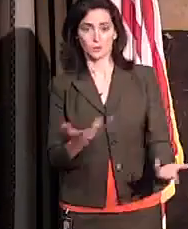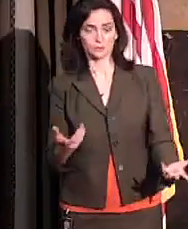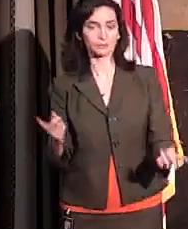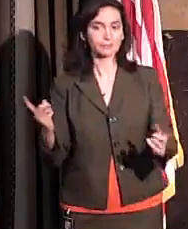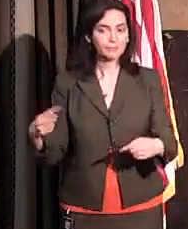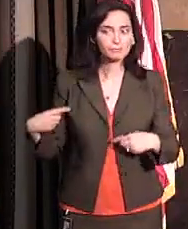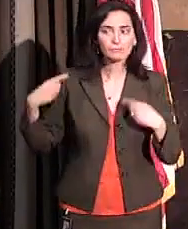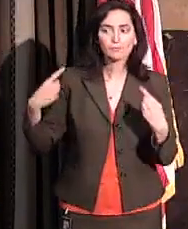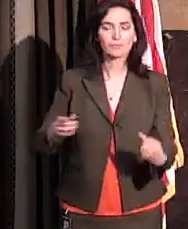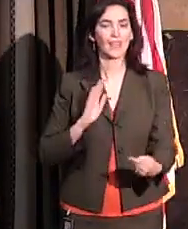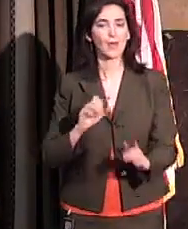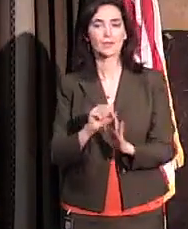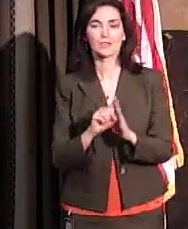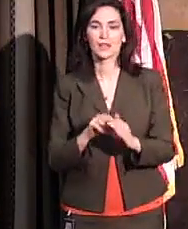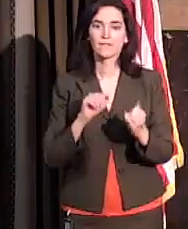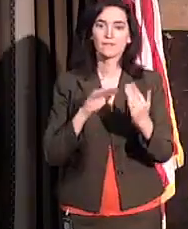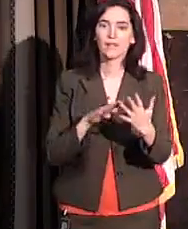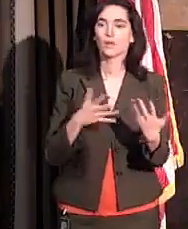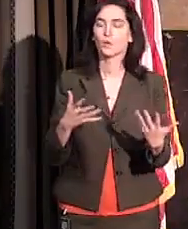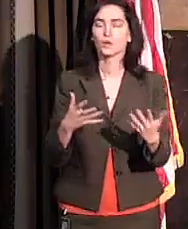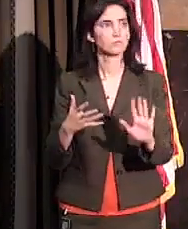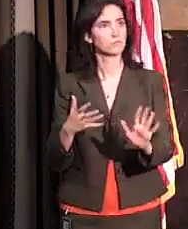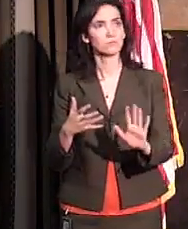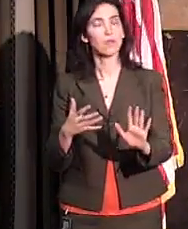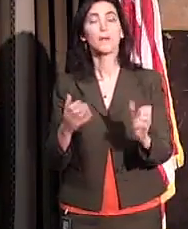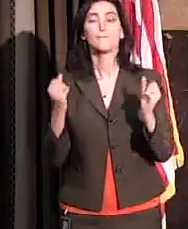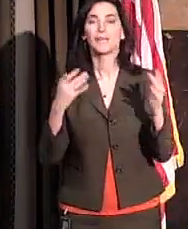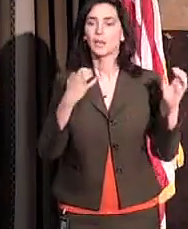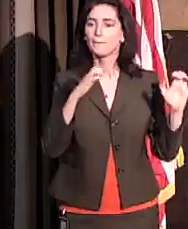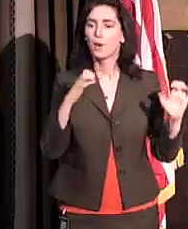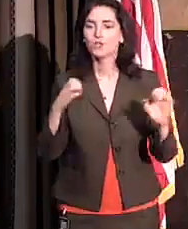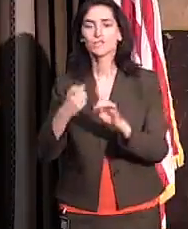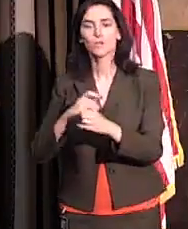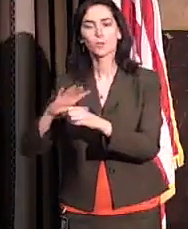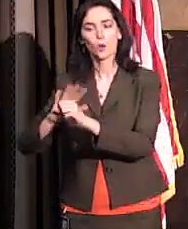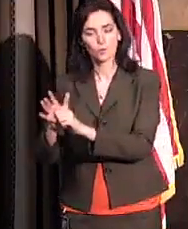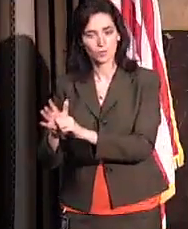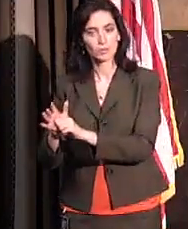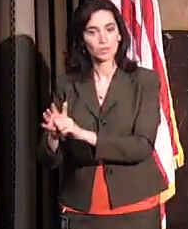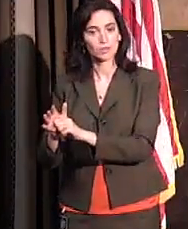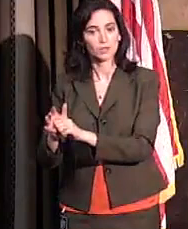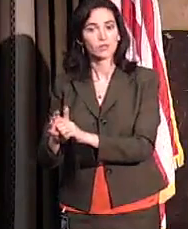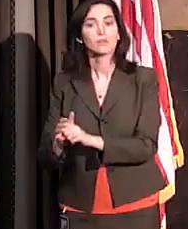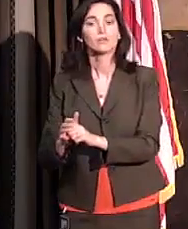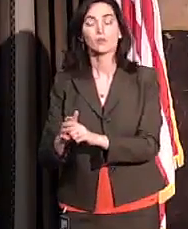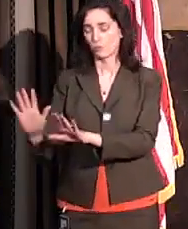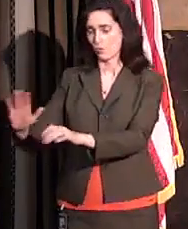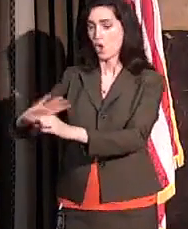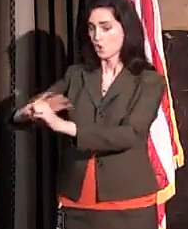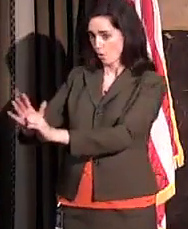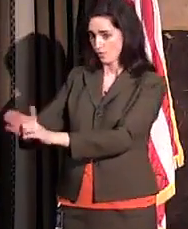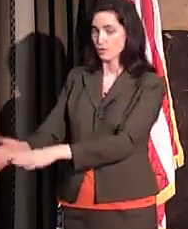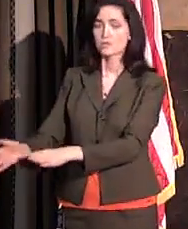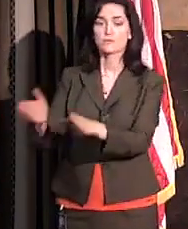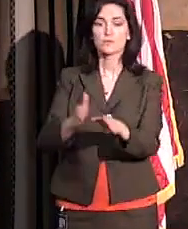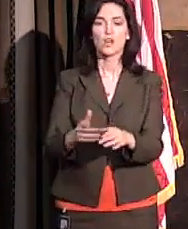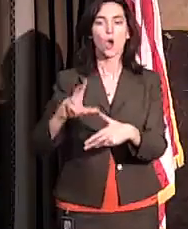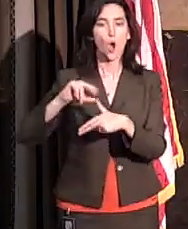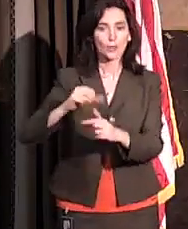our state has been dealing with multiple emergencies from COVID to recover from hurricanes and winter storms.